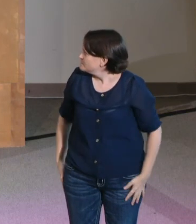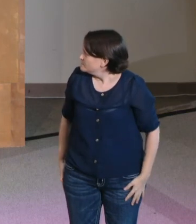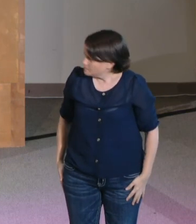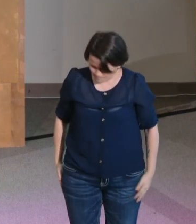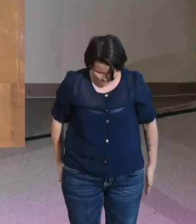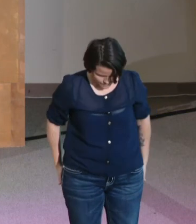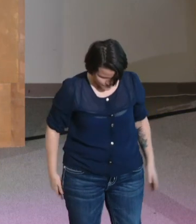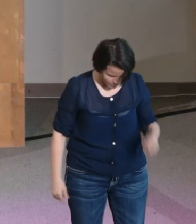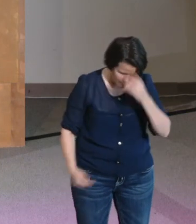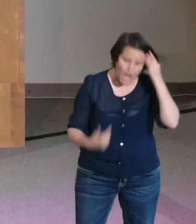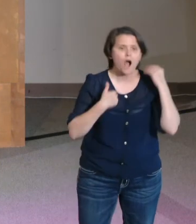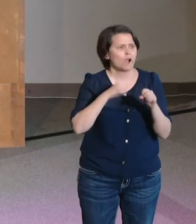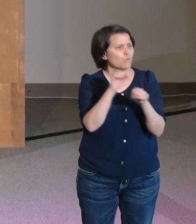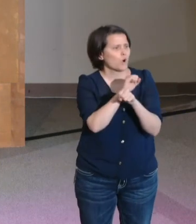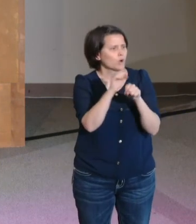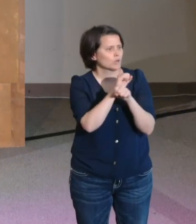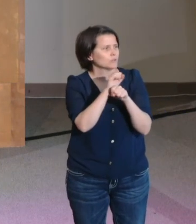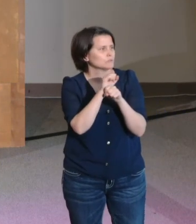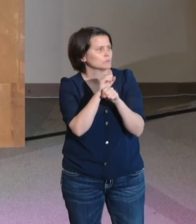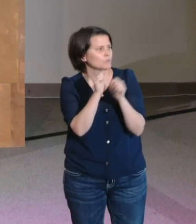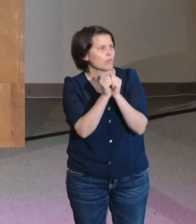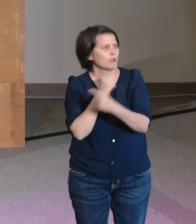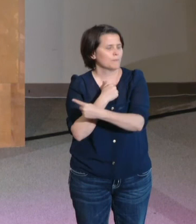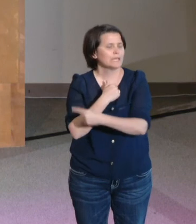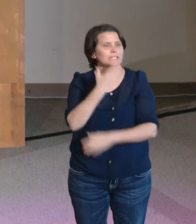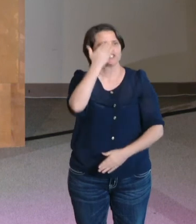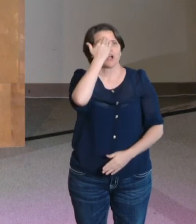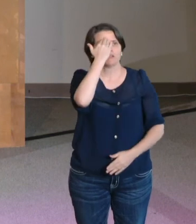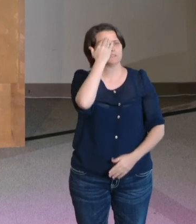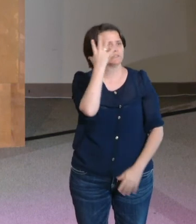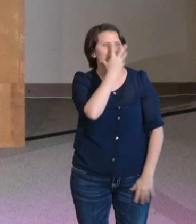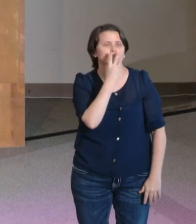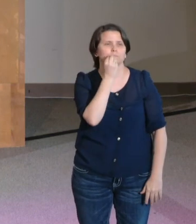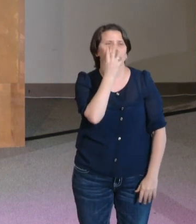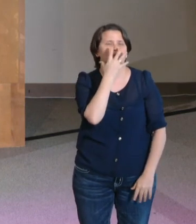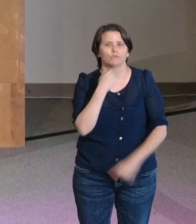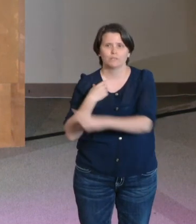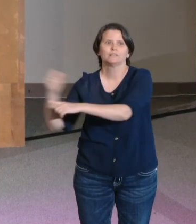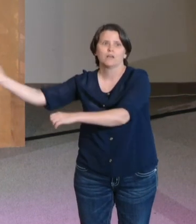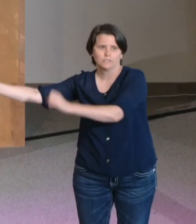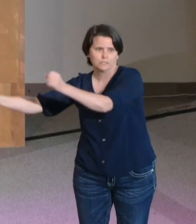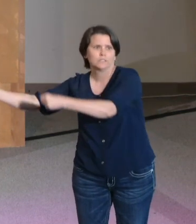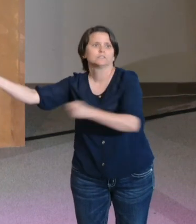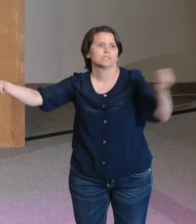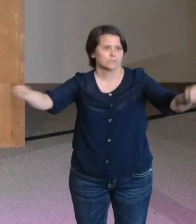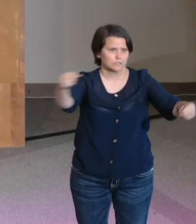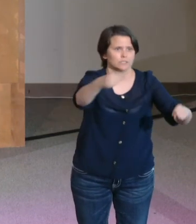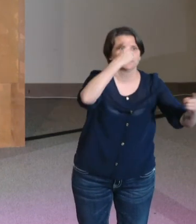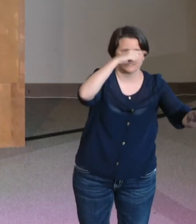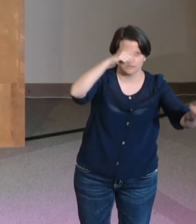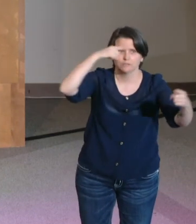I work really closely with Frank, and I have to tell you that his consciousness is just a beauty to behold. He loves this community. He has